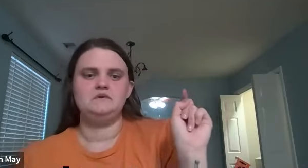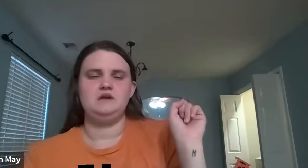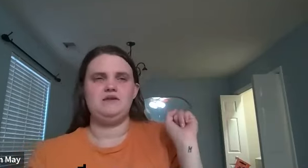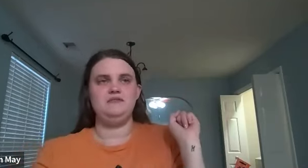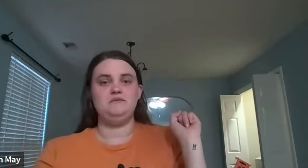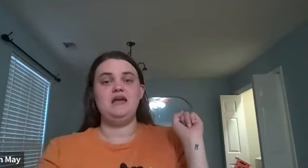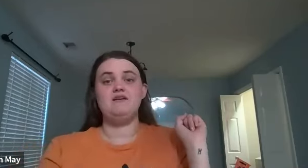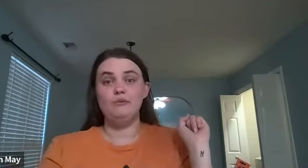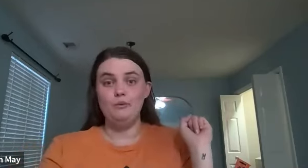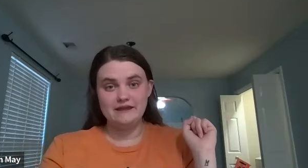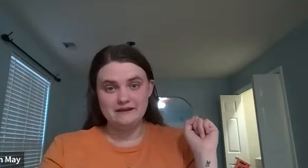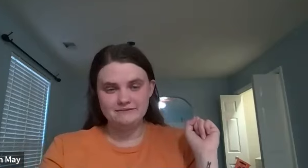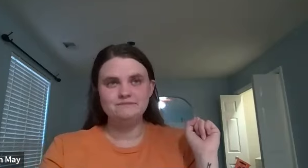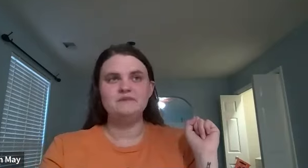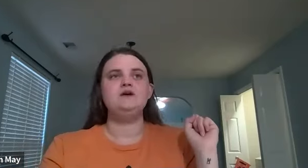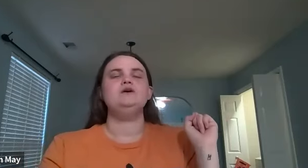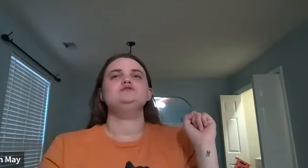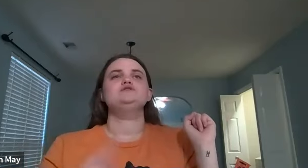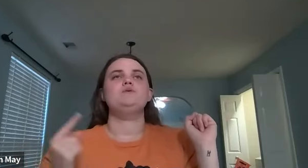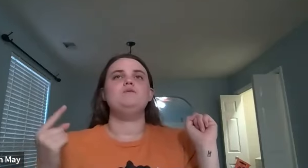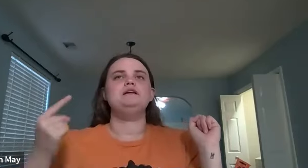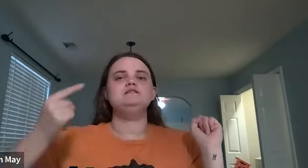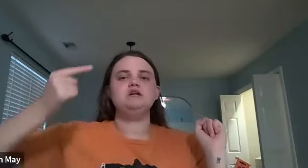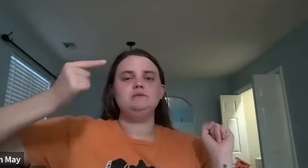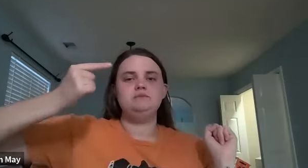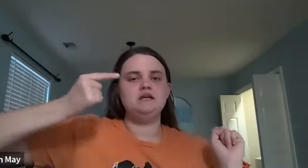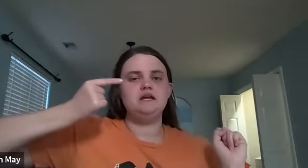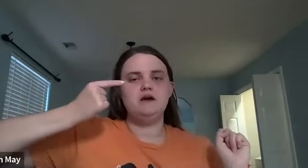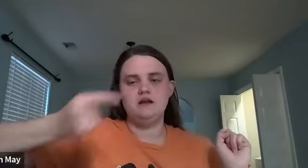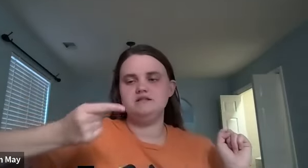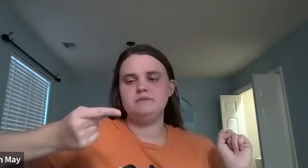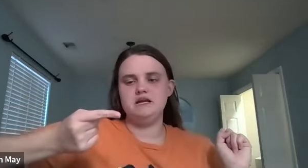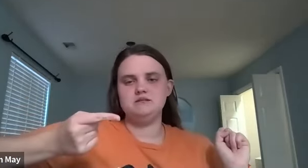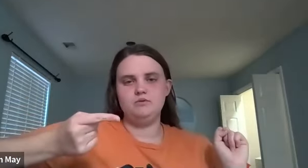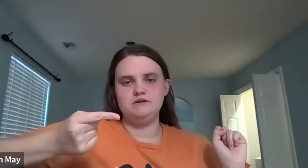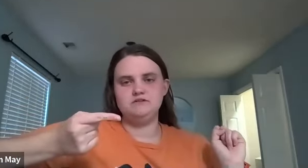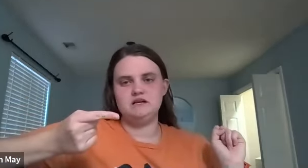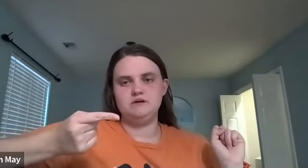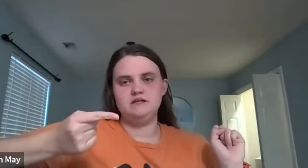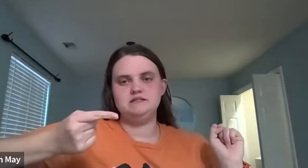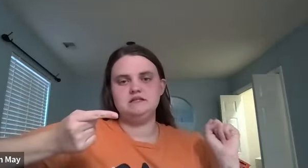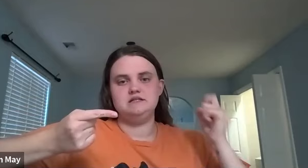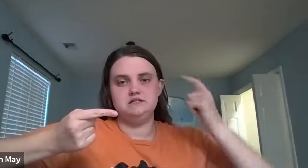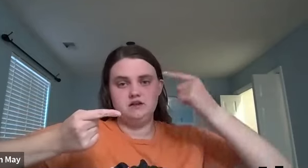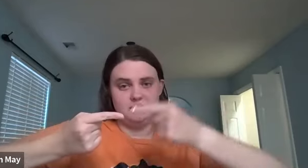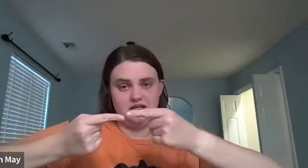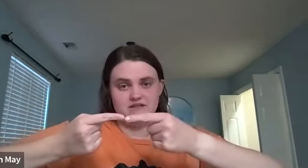Okay. Then we have when. So when's going to be non-dominant hands pointer sideways. Dominant hands the